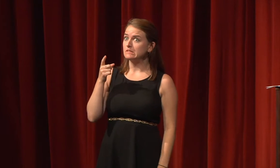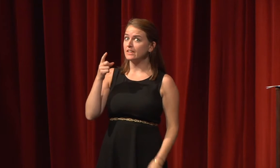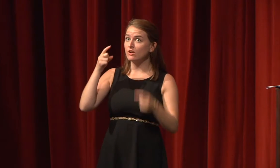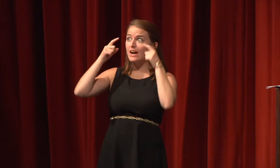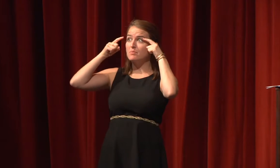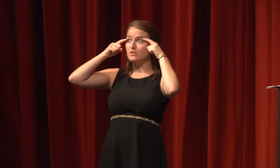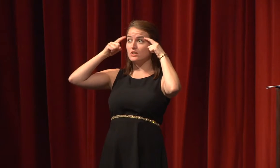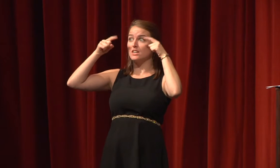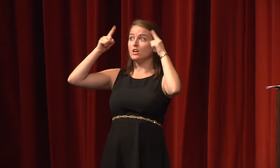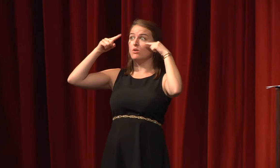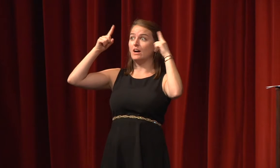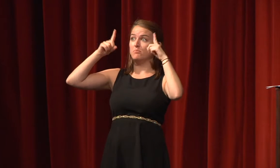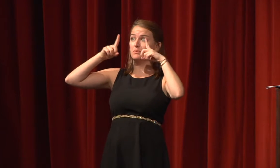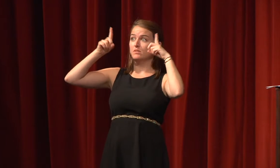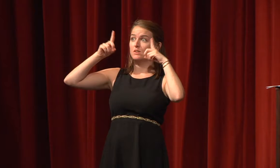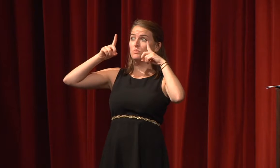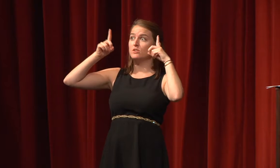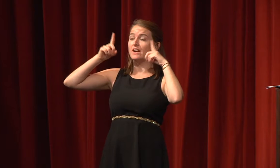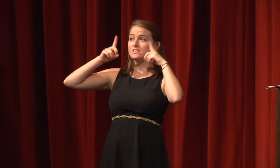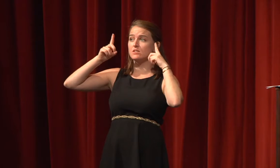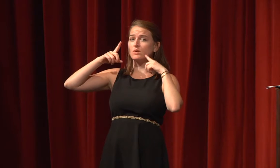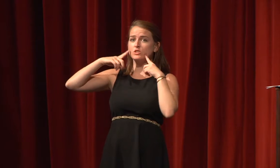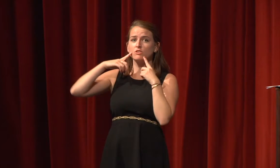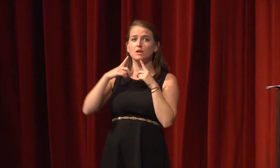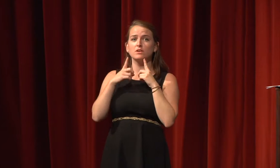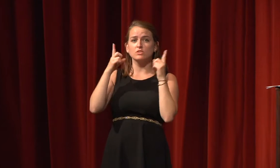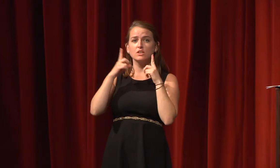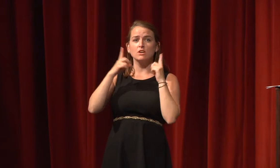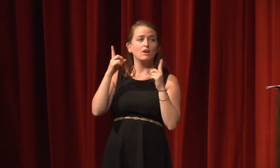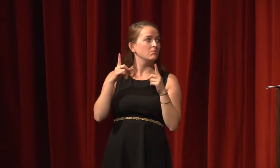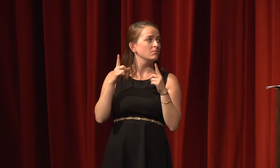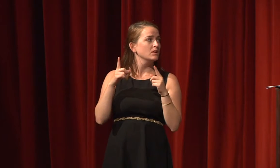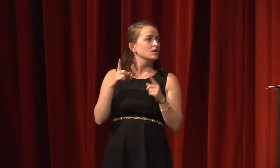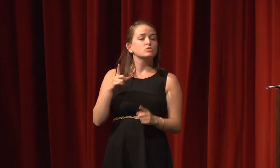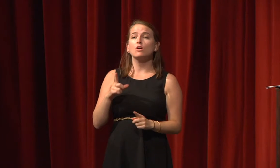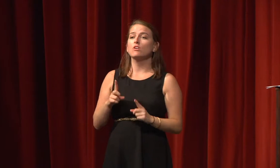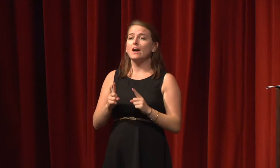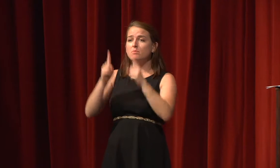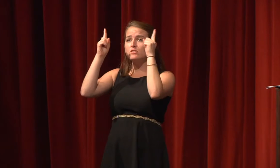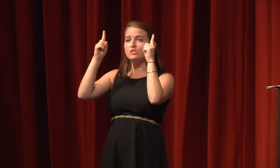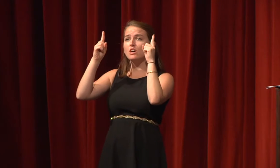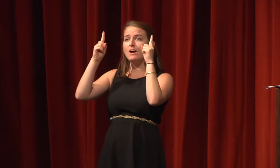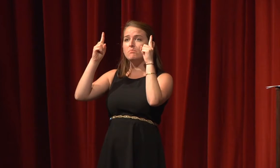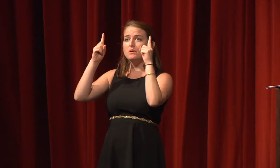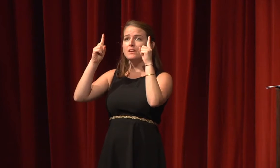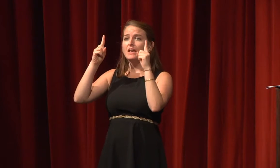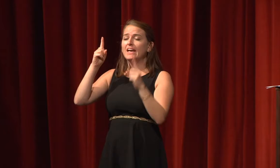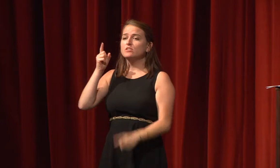like your eyebrows are gonna go up. When you're asking a question, your eyebrows are gonna go up. So your eyebrows should go up, and you